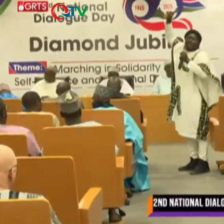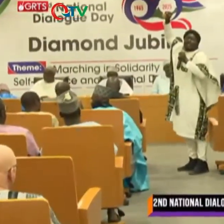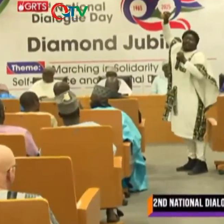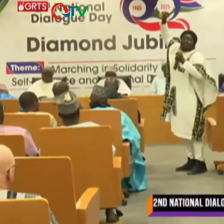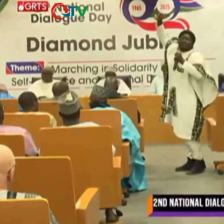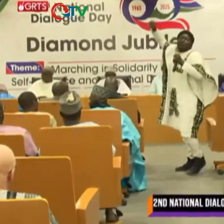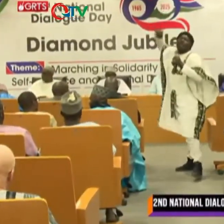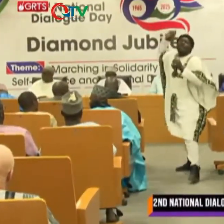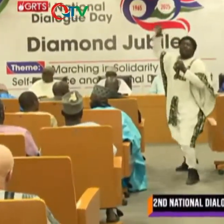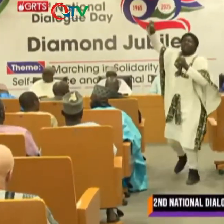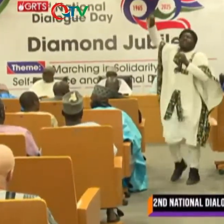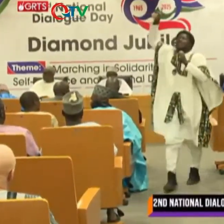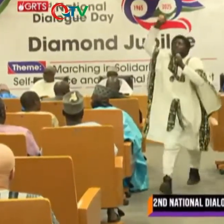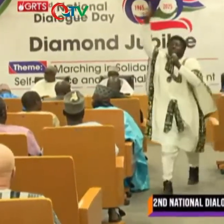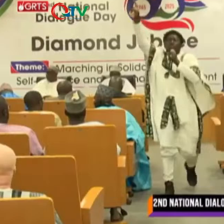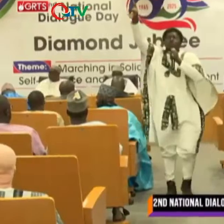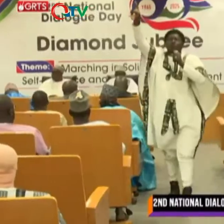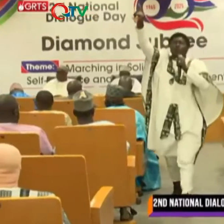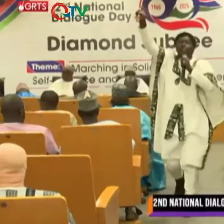mandinka foro